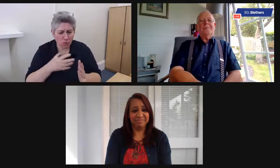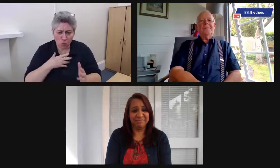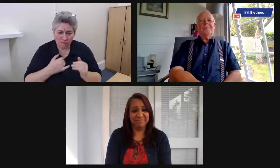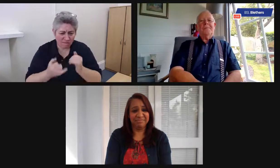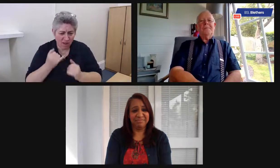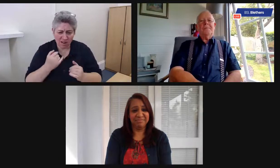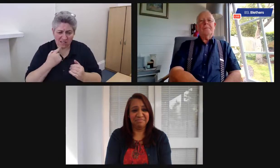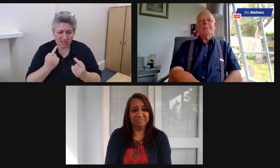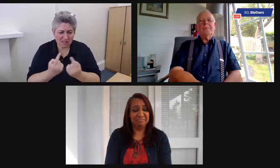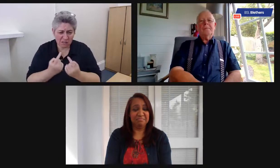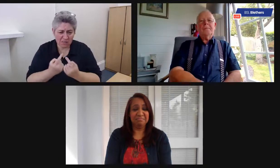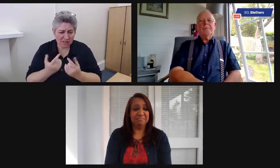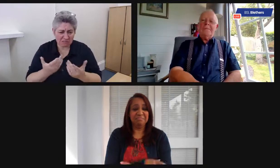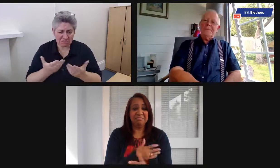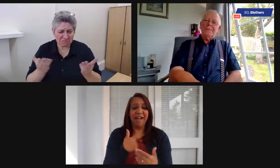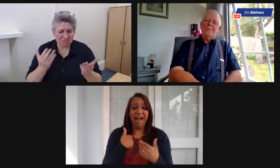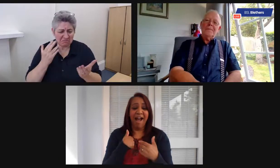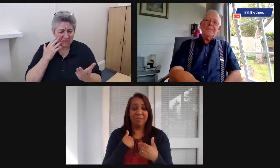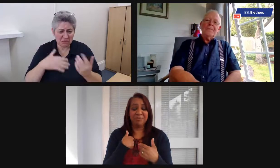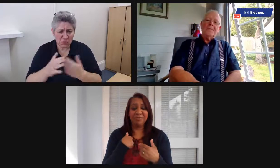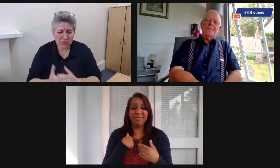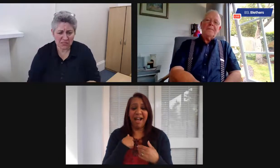love it. Manjeet, the final word to you.